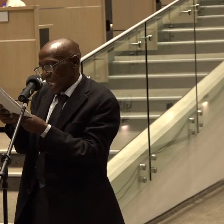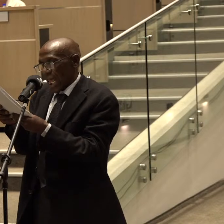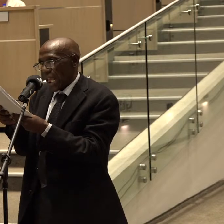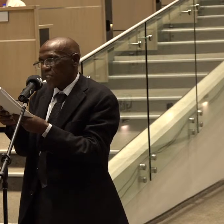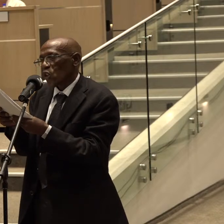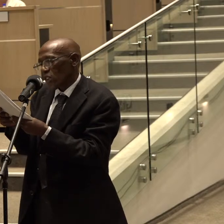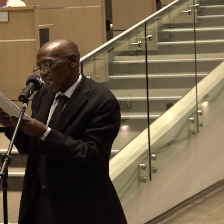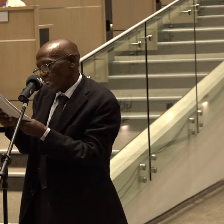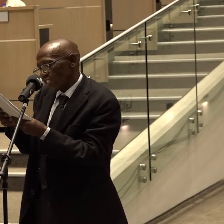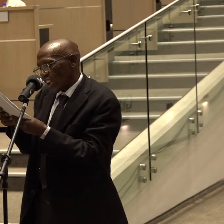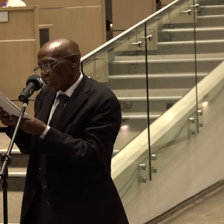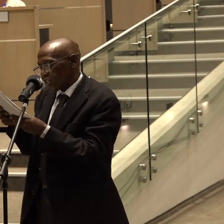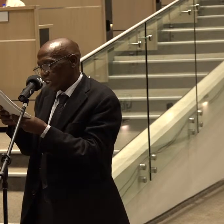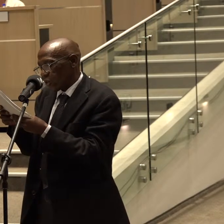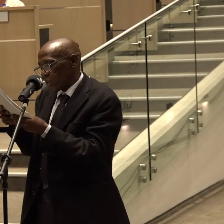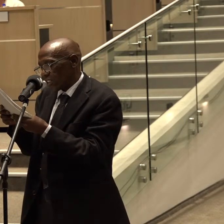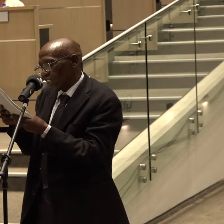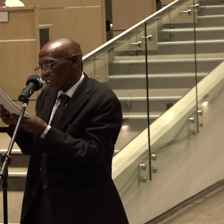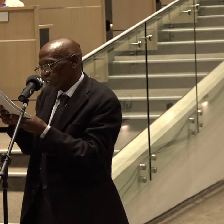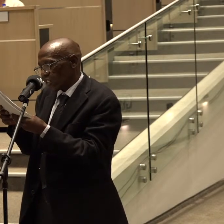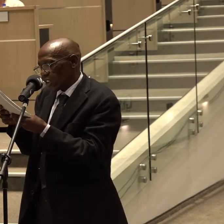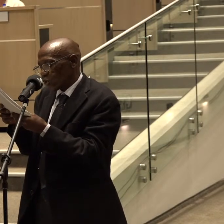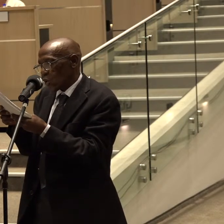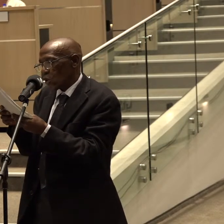he's on foreign